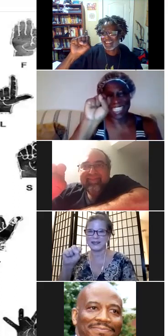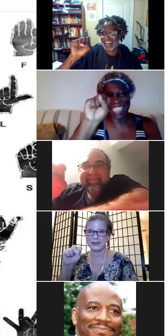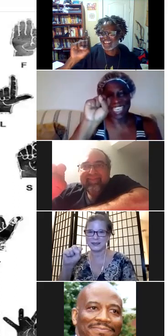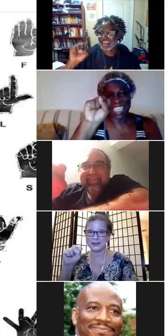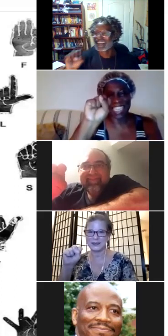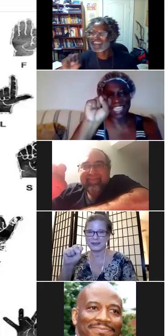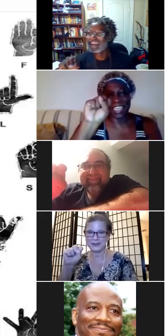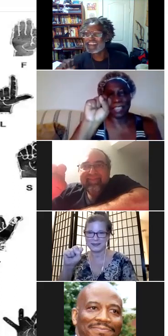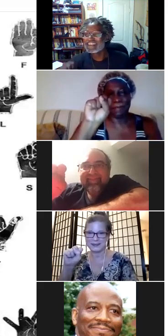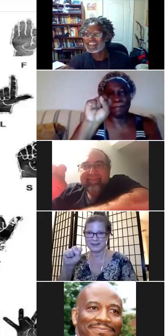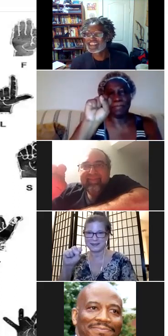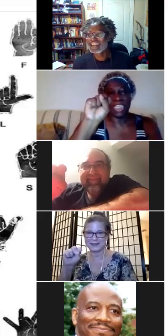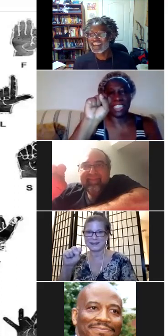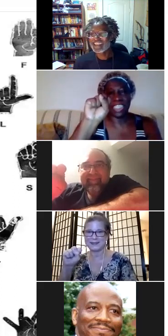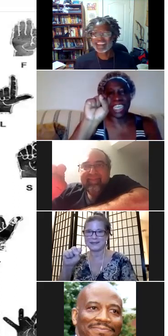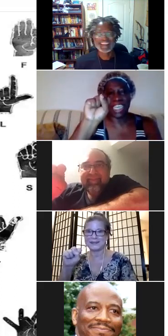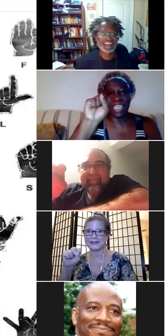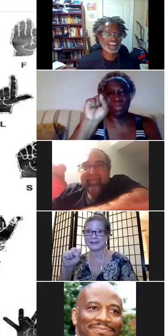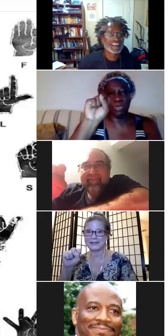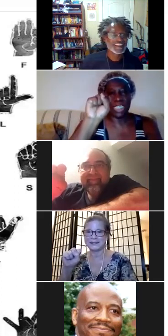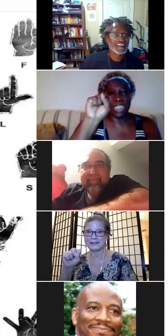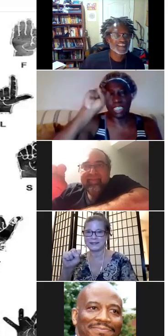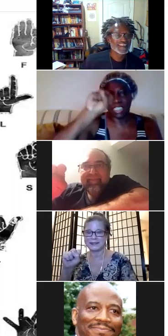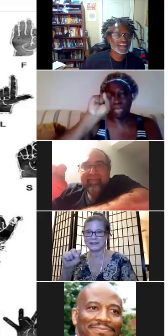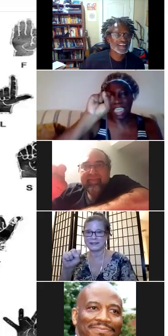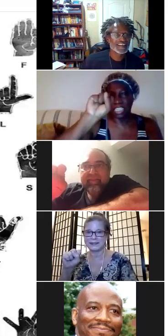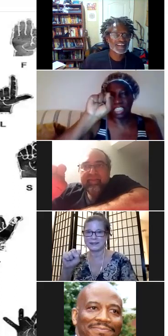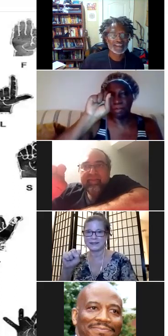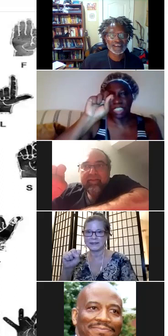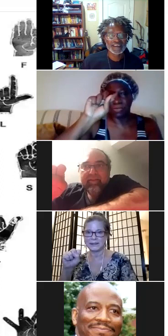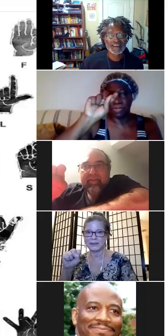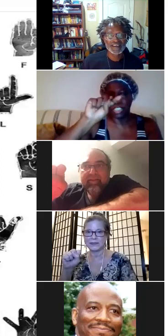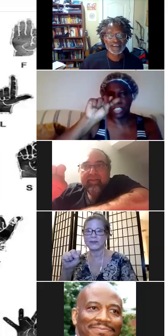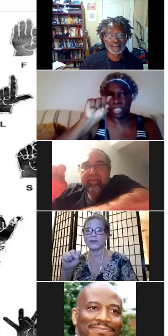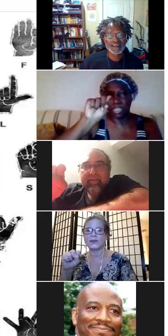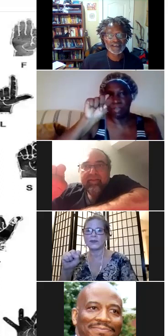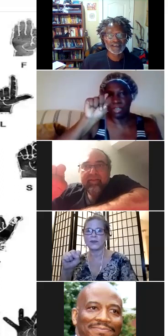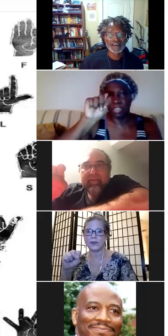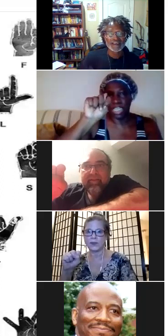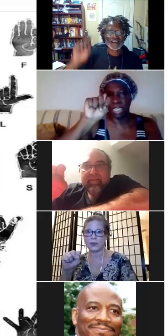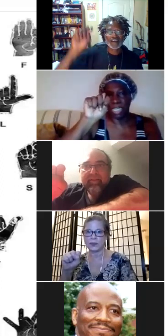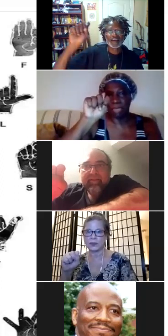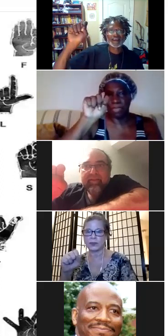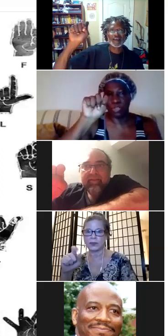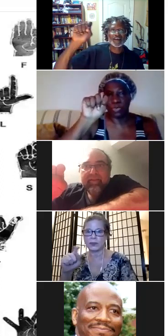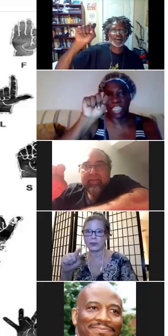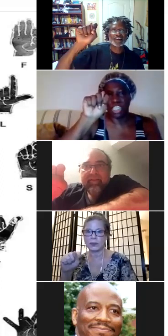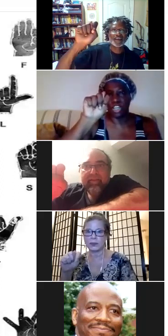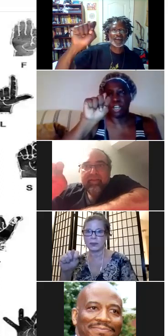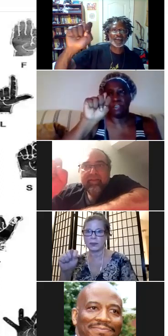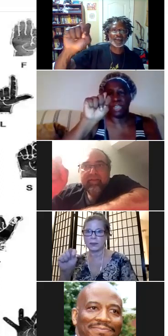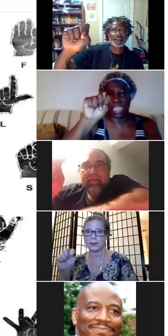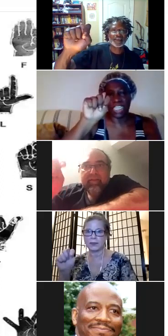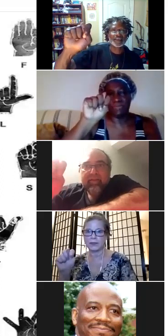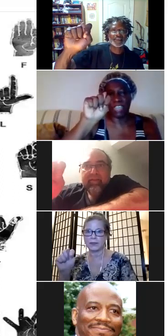S. And then T. T is the same handshake. Just put your thumb in between